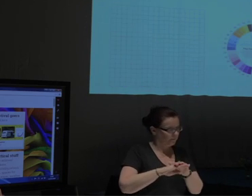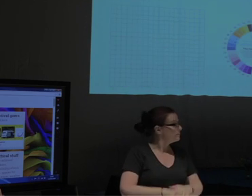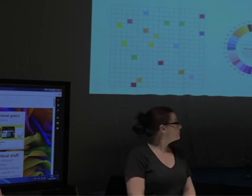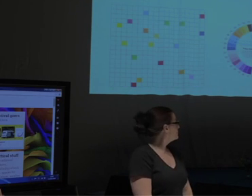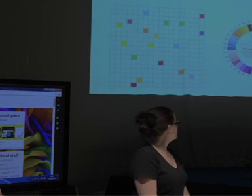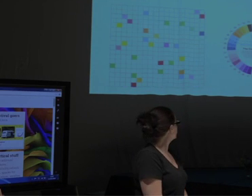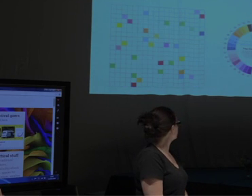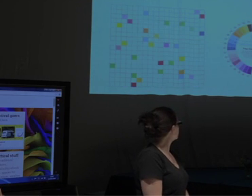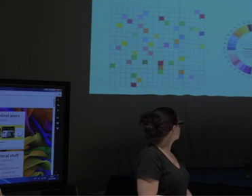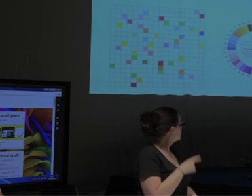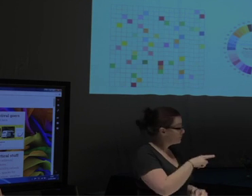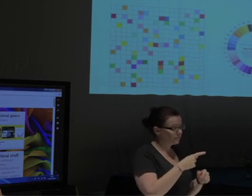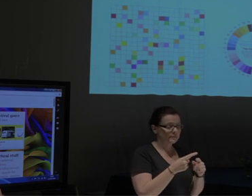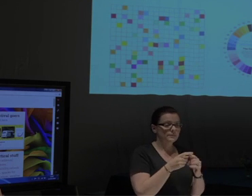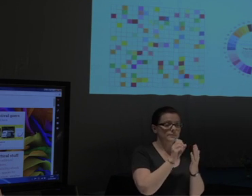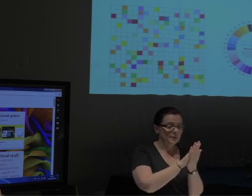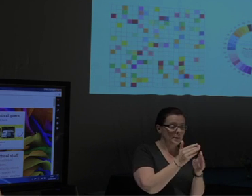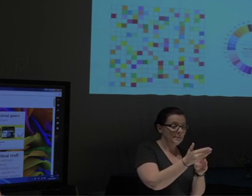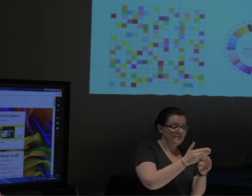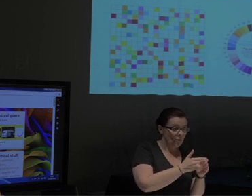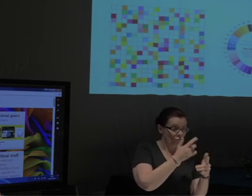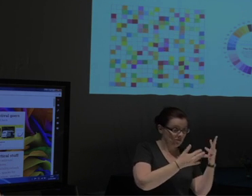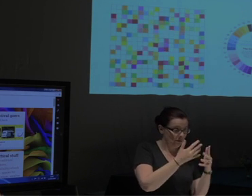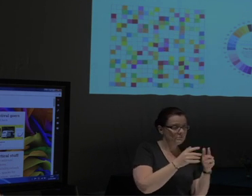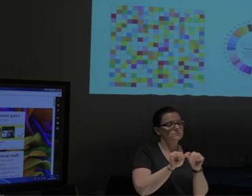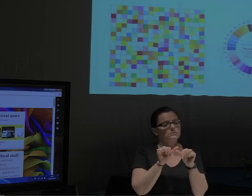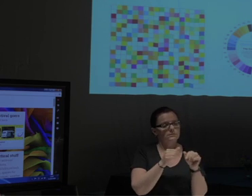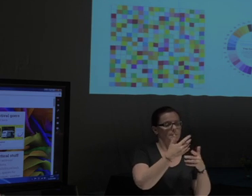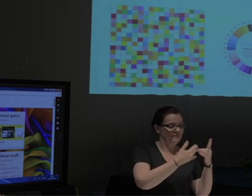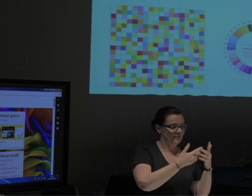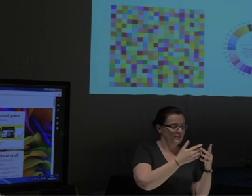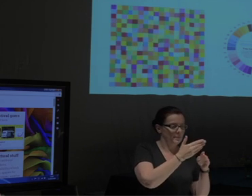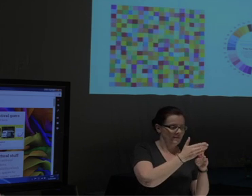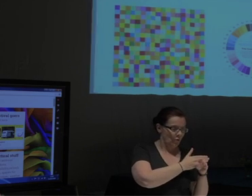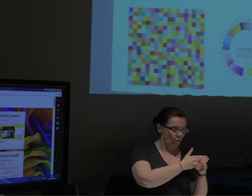This is done for both before and after sets of results.